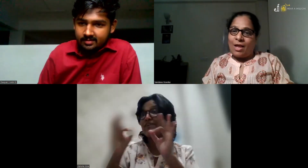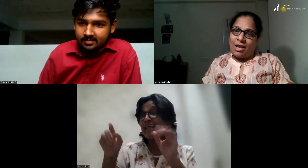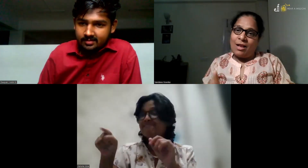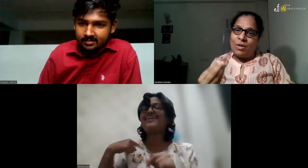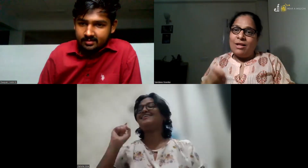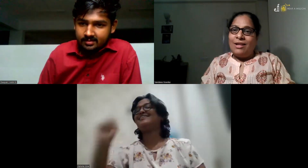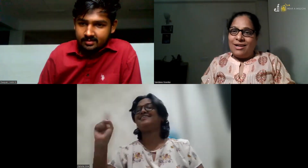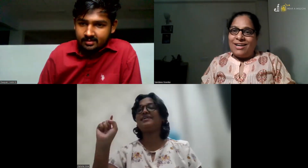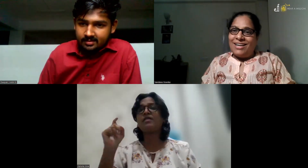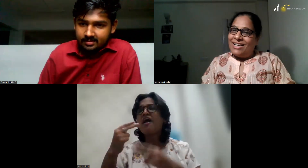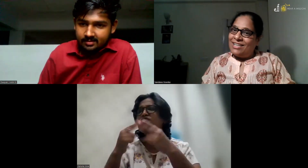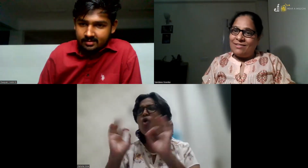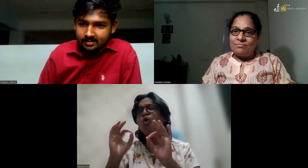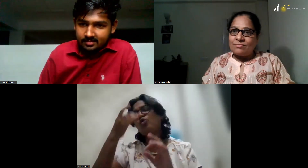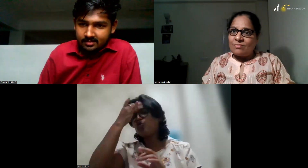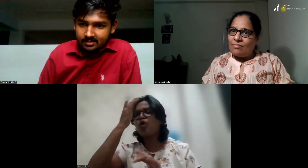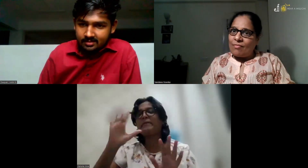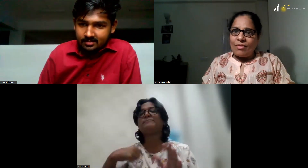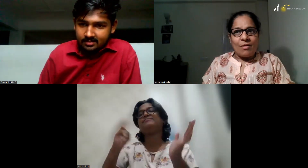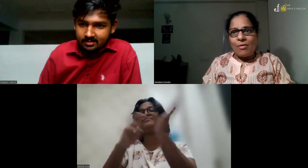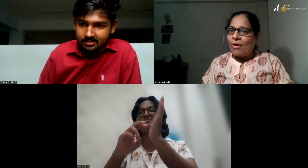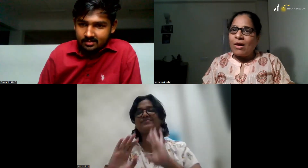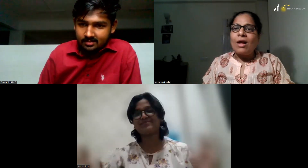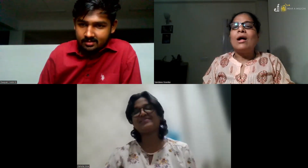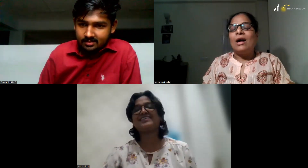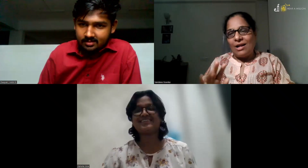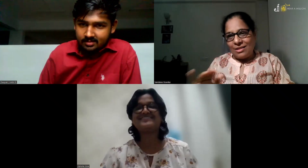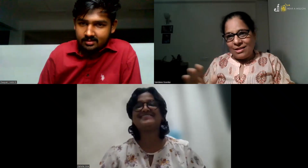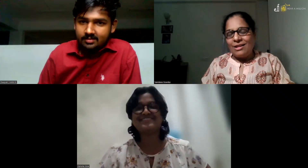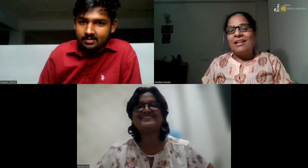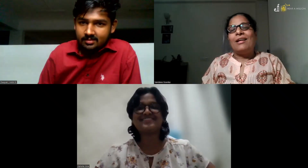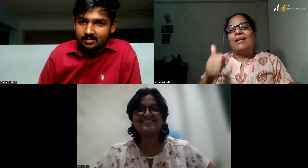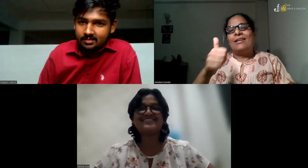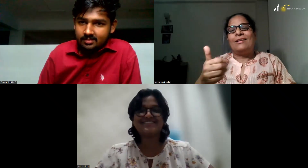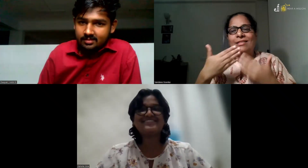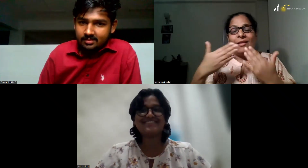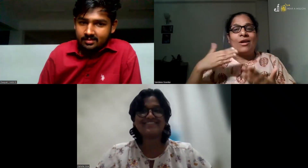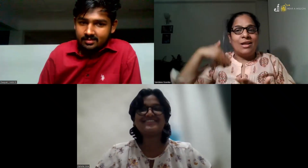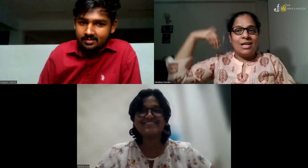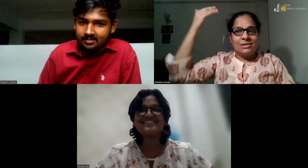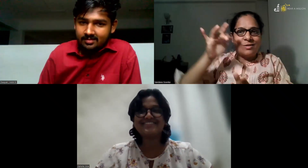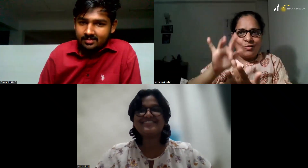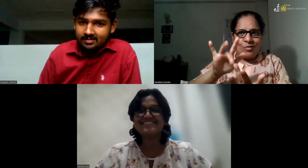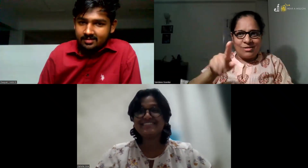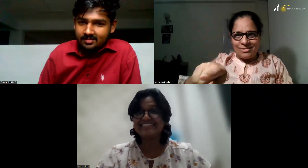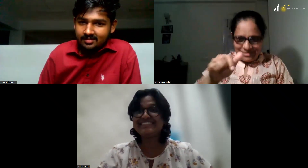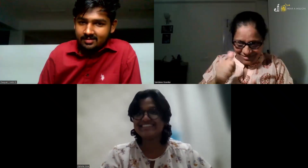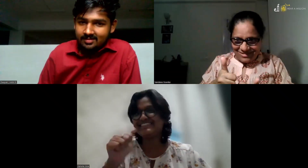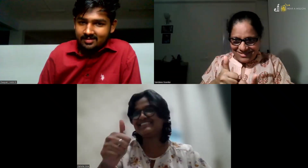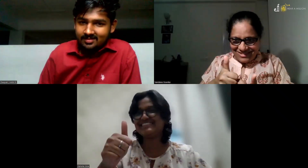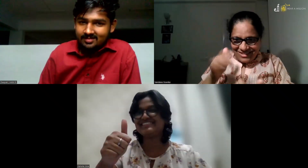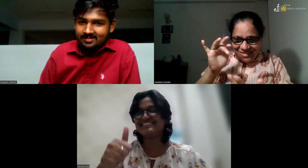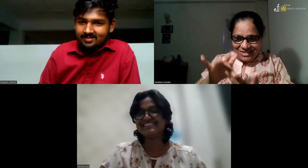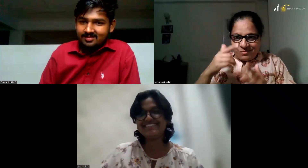So they had the complimentary breakfast as well. Yes, I mean, some hotels provided me, some